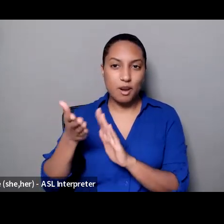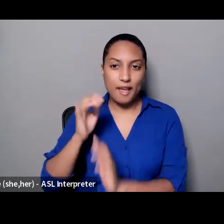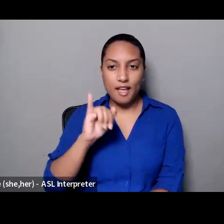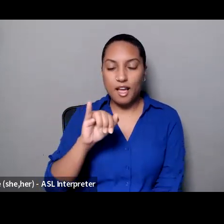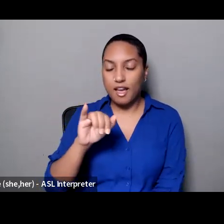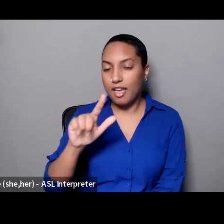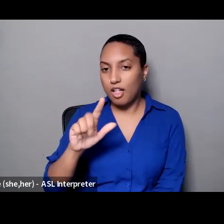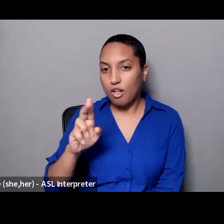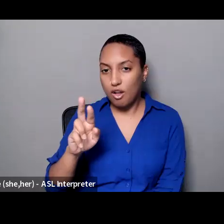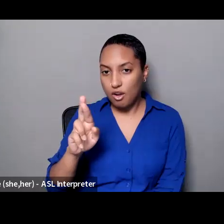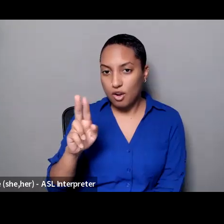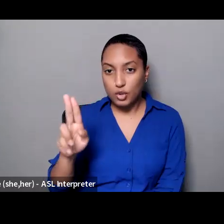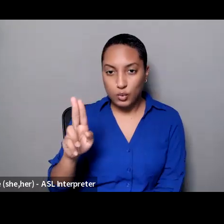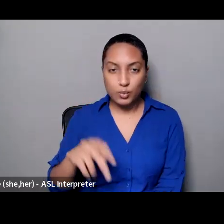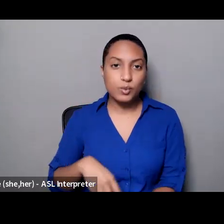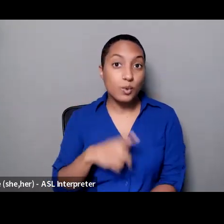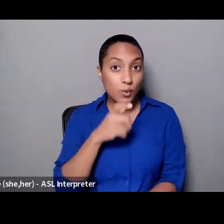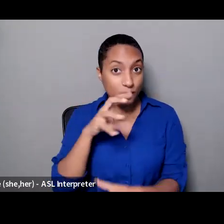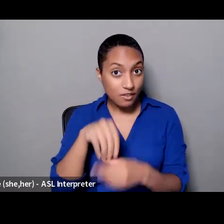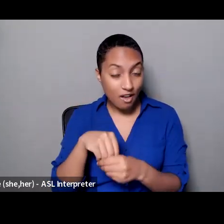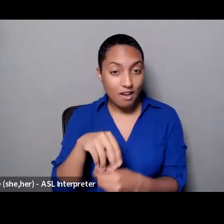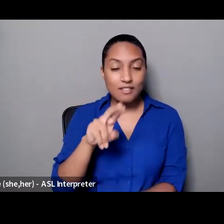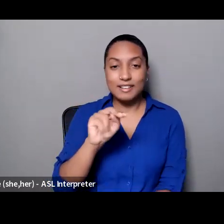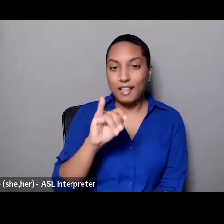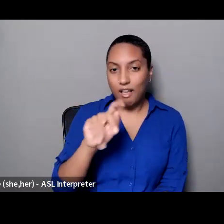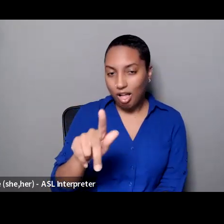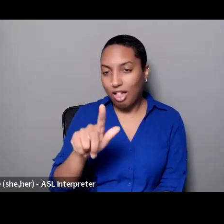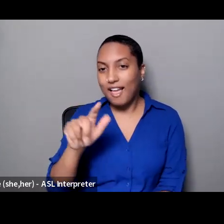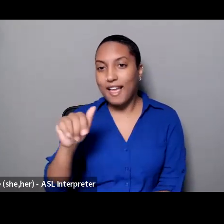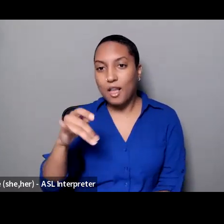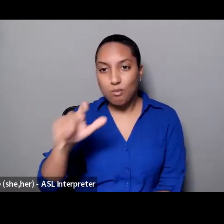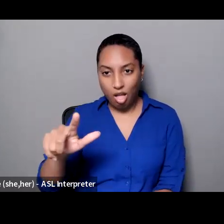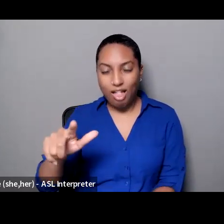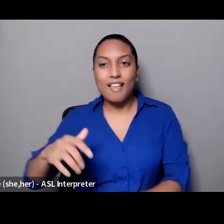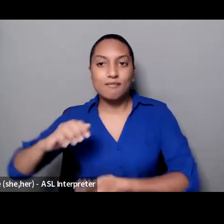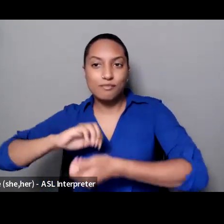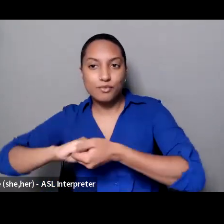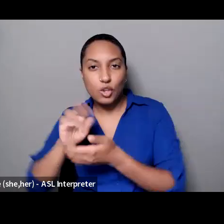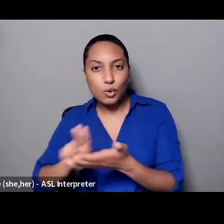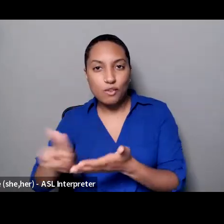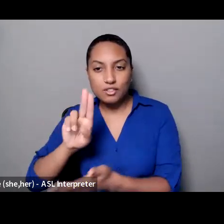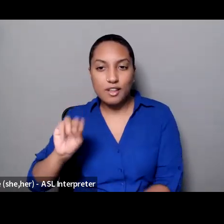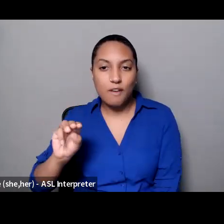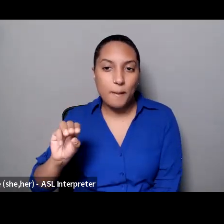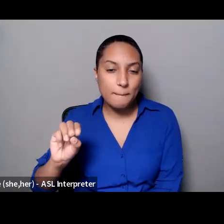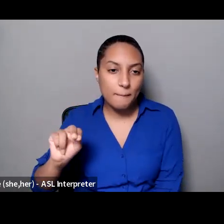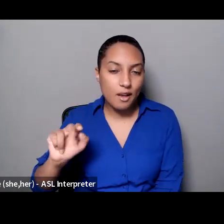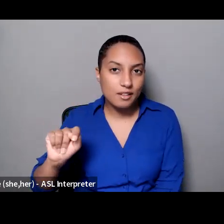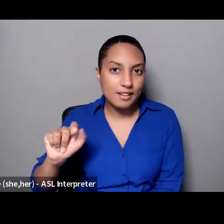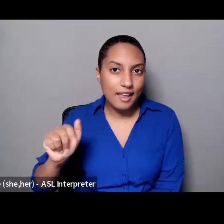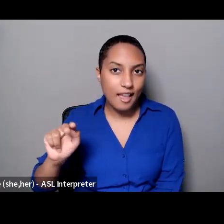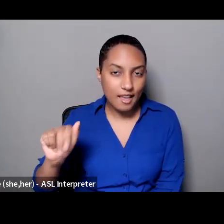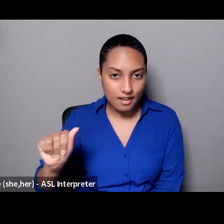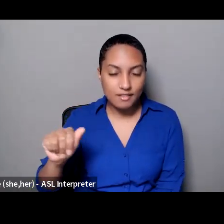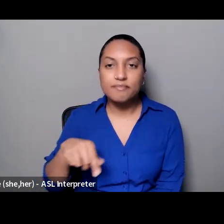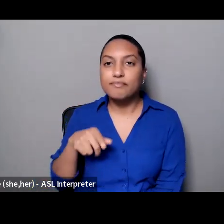Nickel, April, and the University of Montana, with support provided by the Administration for Community Living at the U.S.